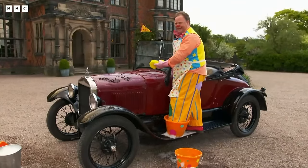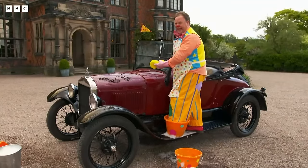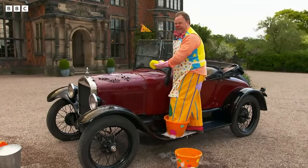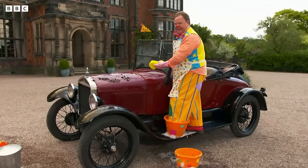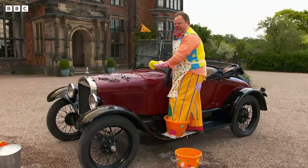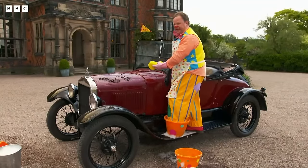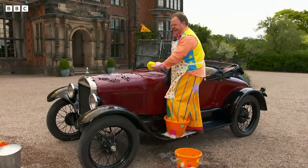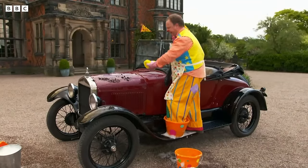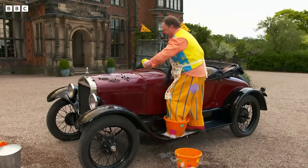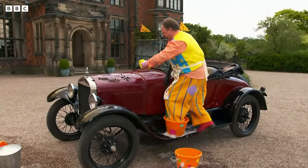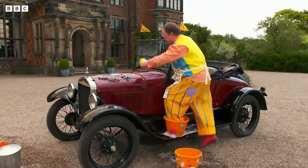Thank you.